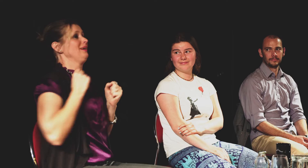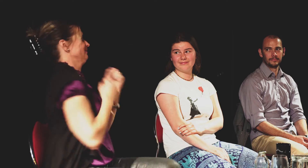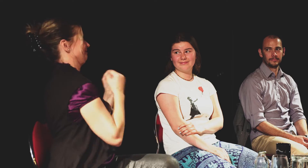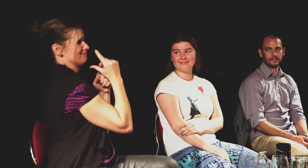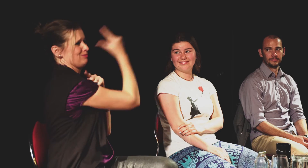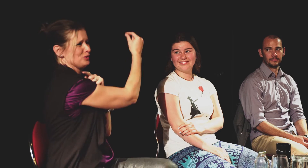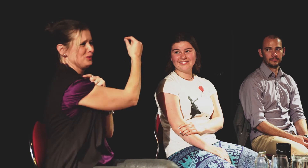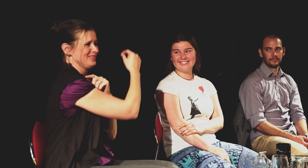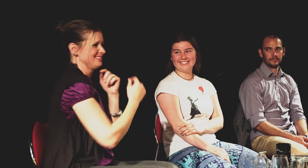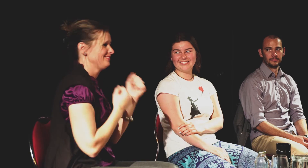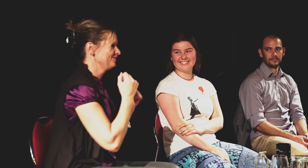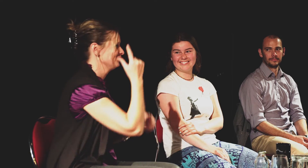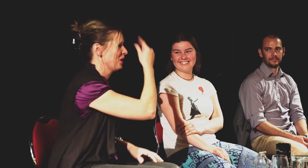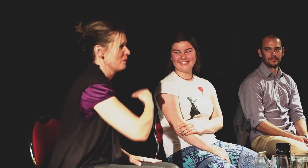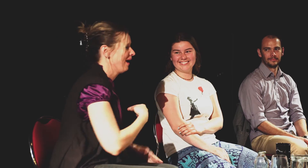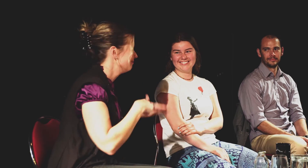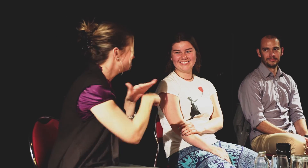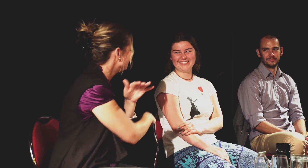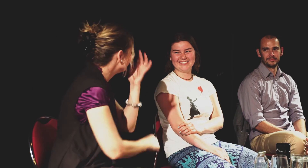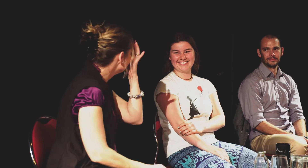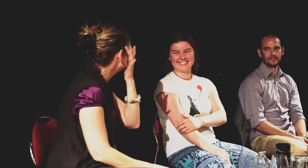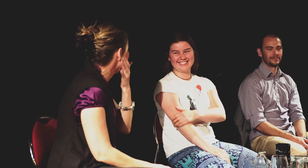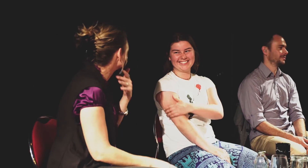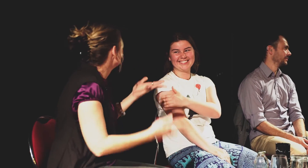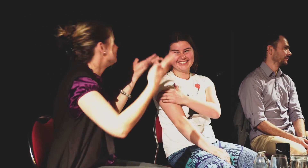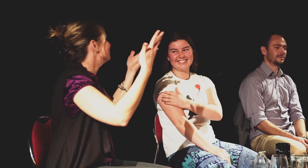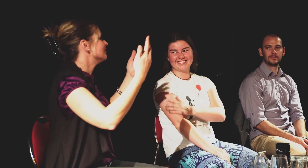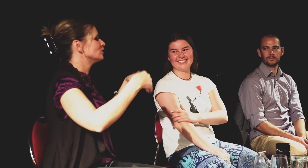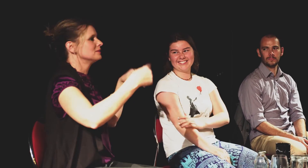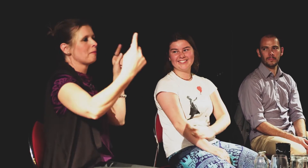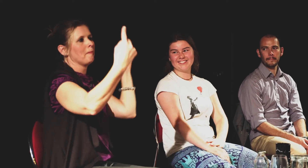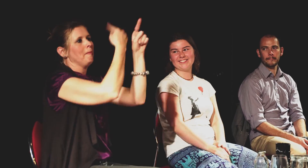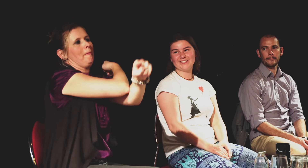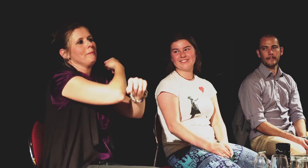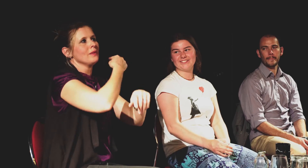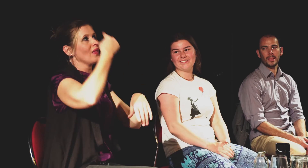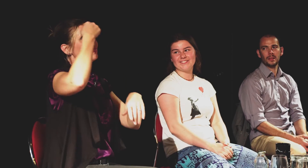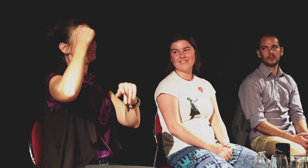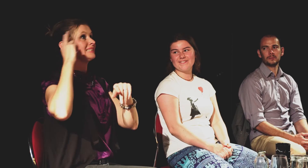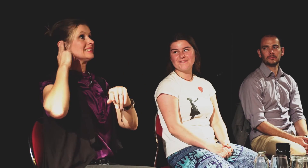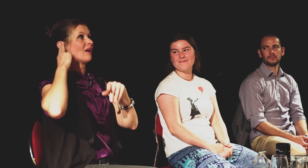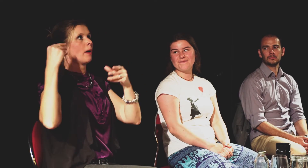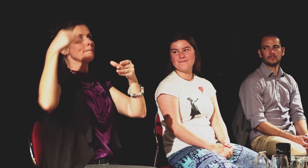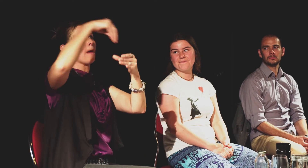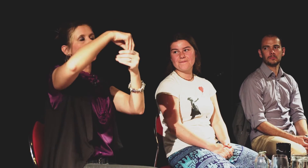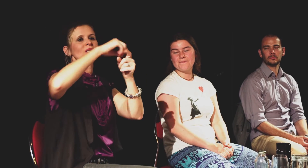I really don't know. I just think, what, should I have just taken off? What should I have done? Who knows? So it's just one of those things